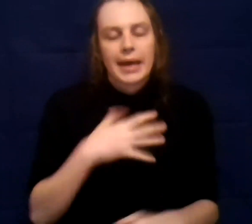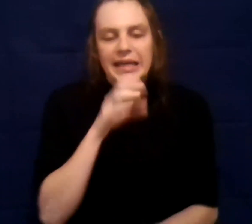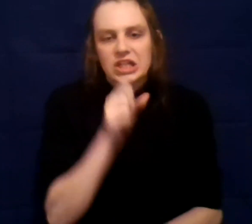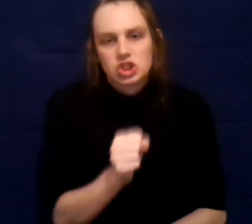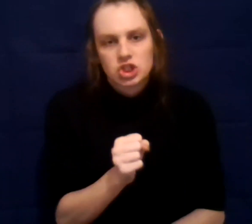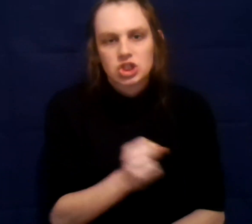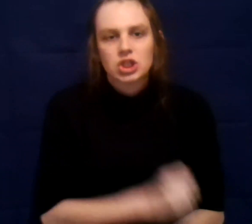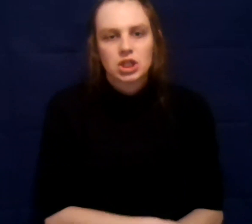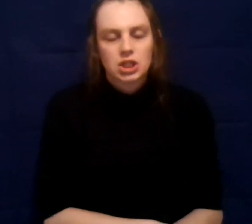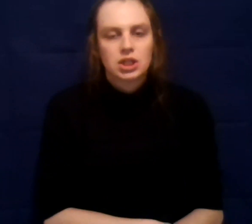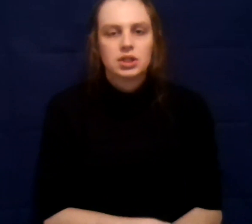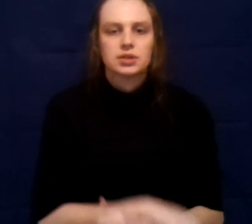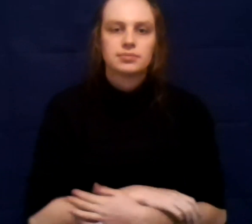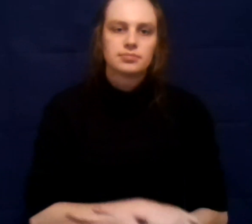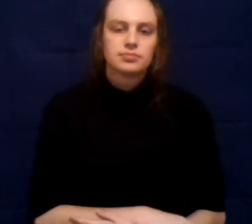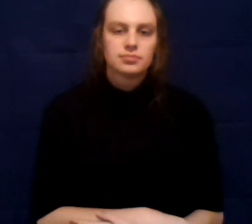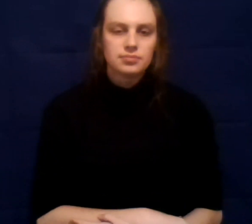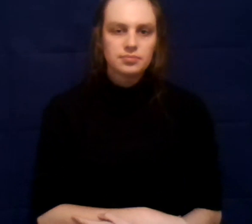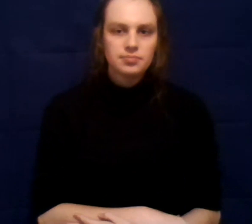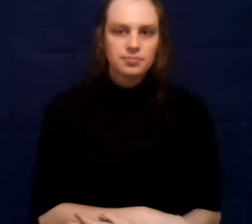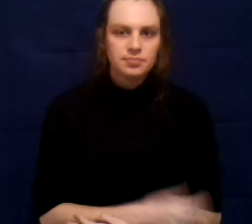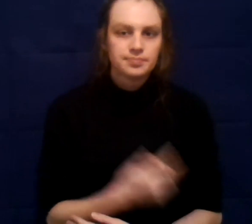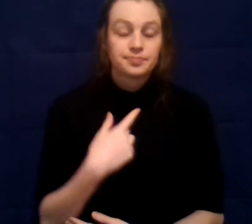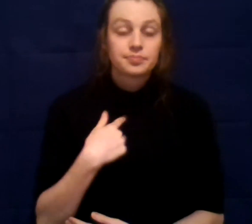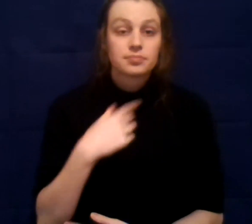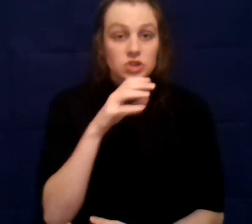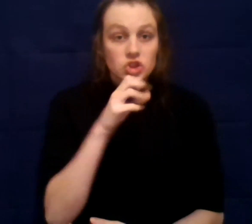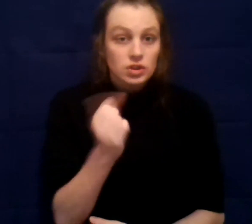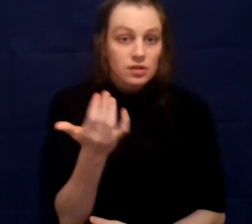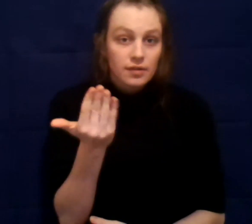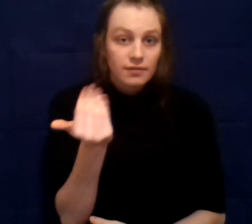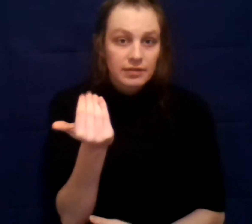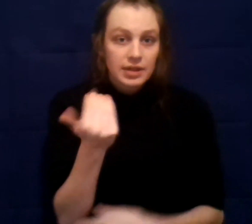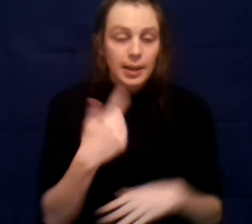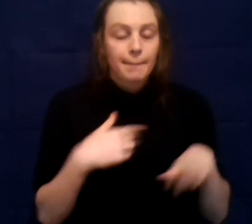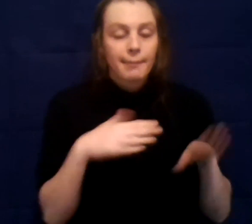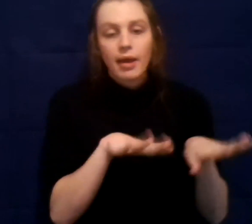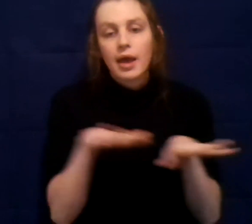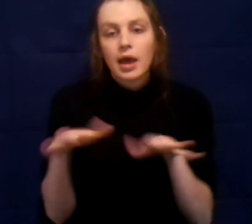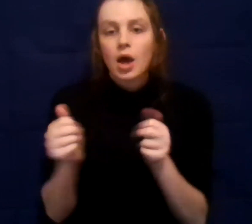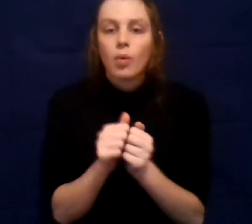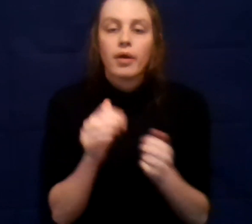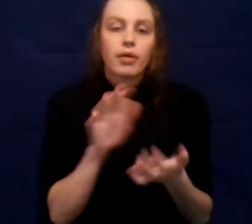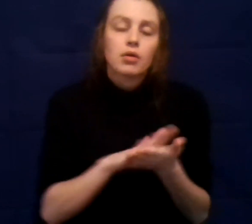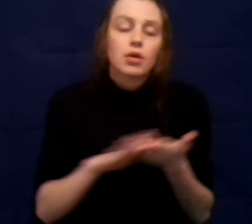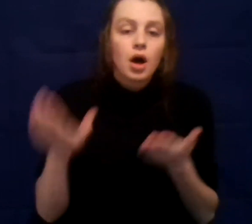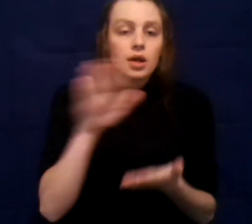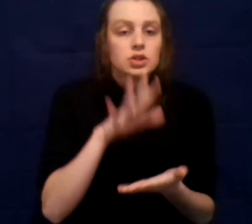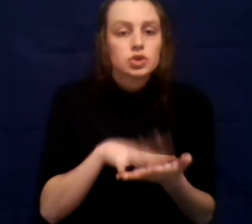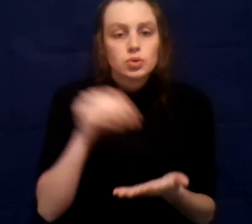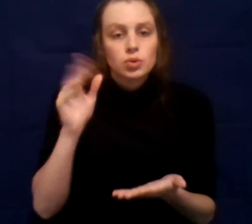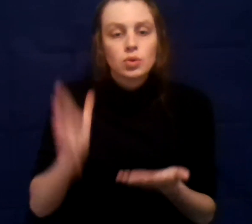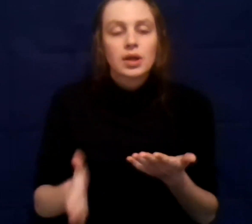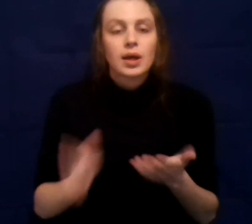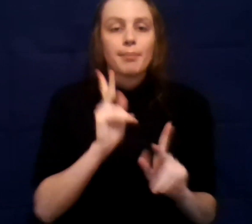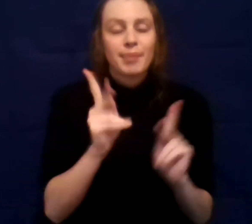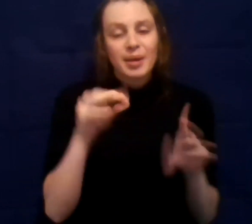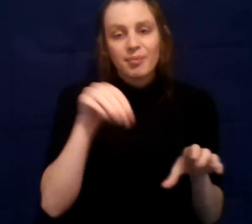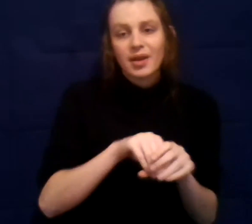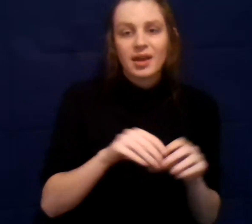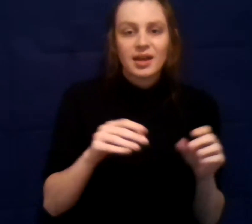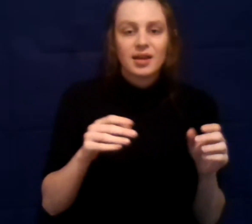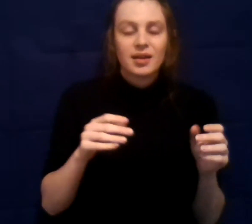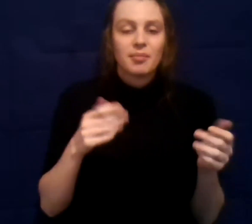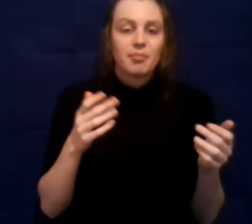I was, by the time I was 15, I was hanging out with college students and like people in bands and stuff,